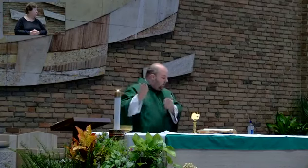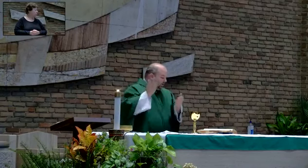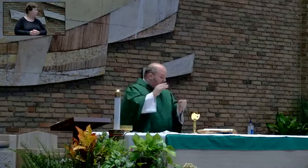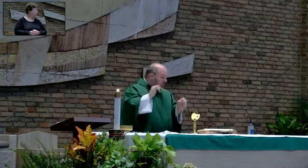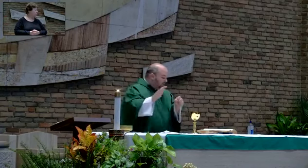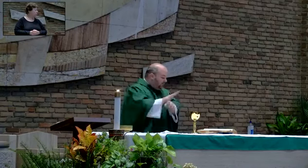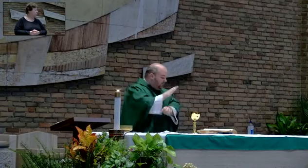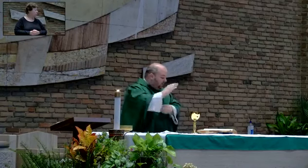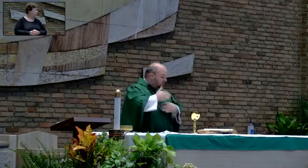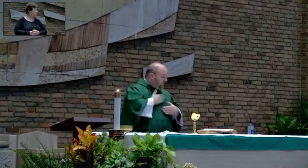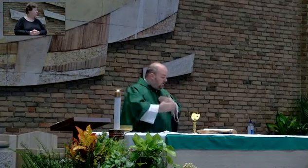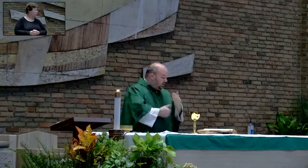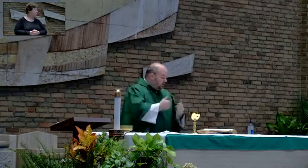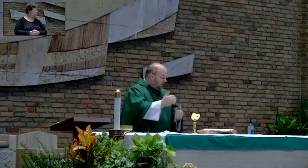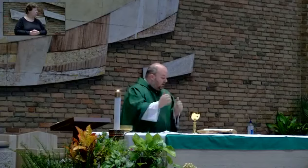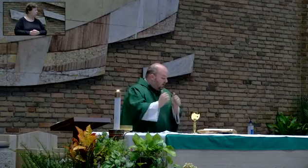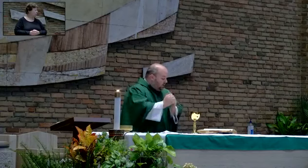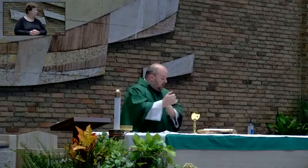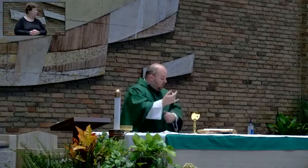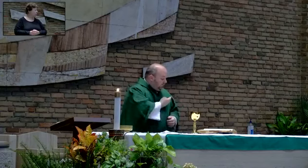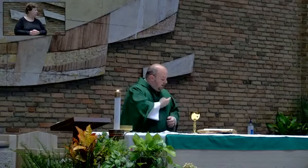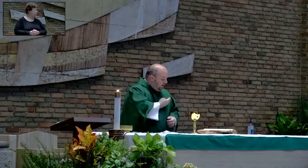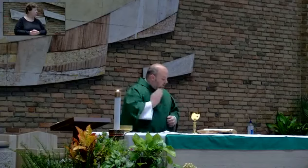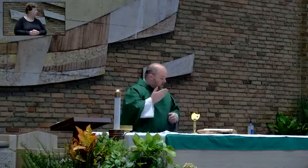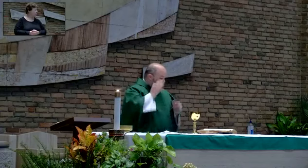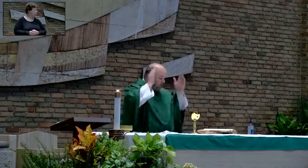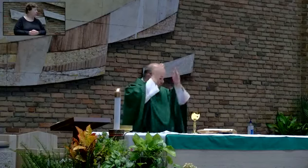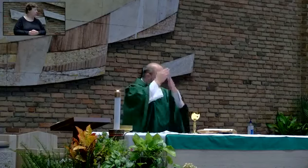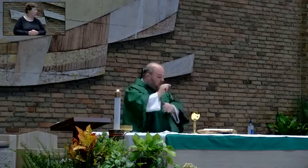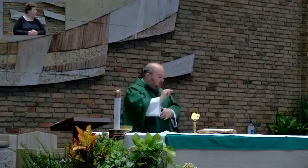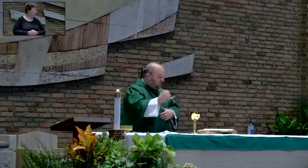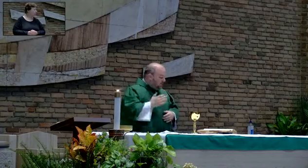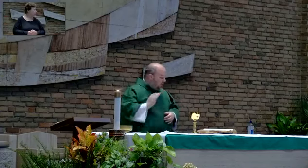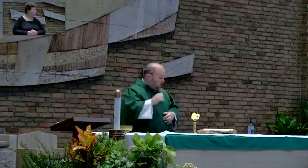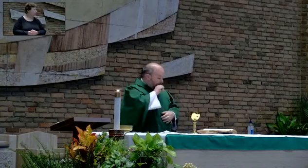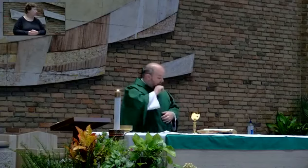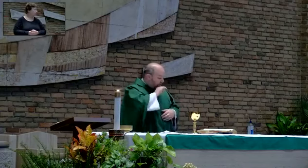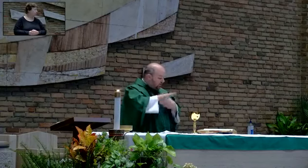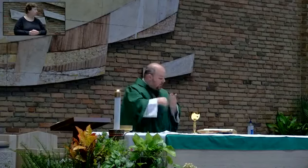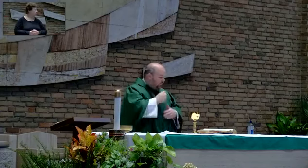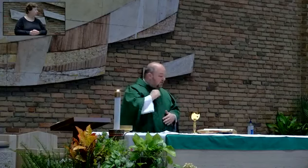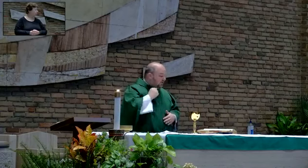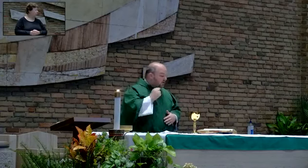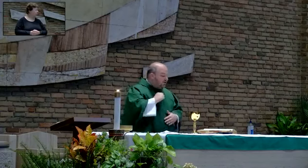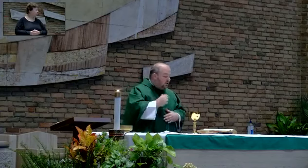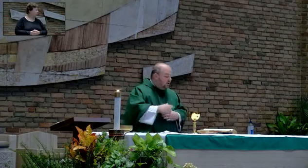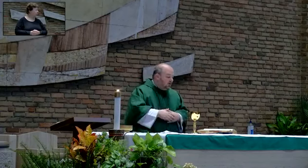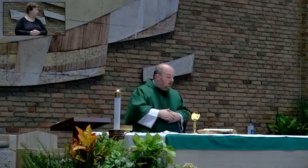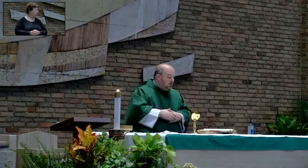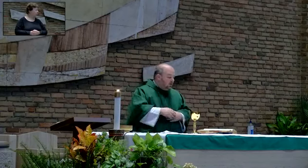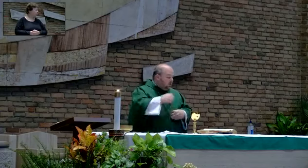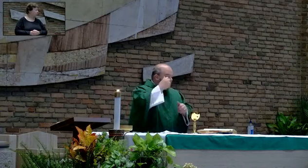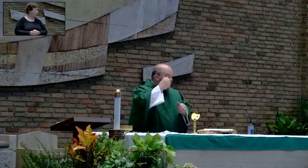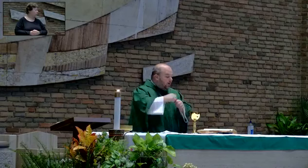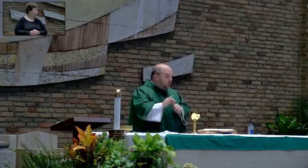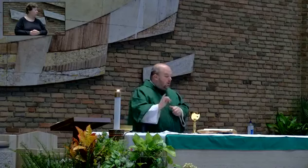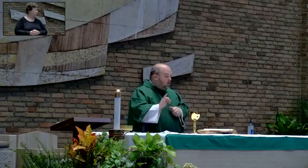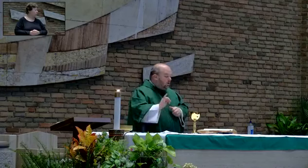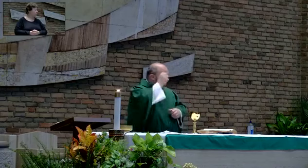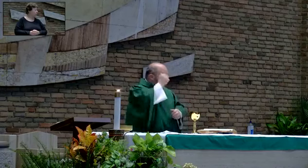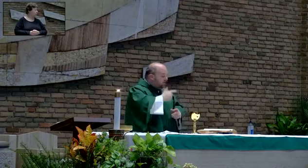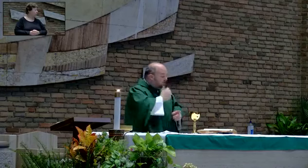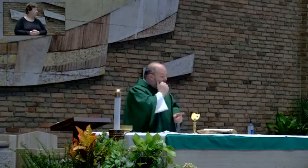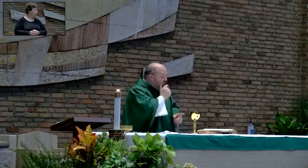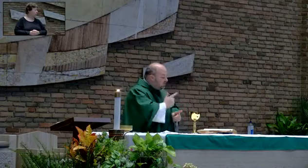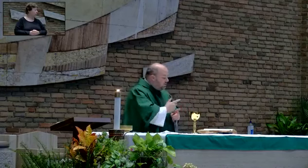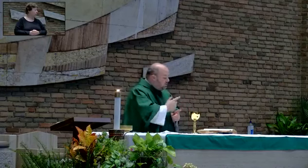world, and bring her to the fullness of charity, together with Francis, our Pope, with Thomas John, our Bishop, and all of the clergy. Remember